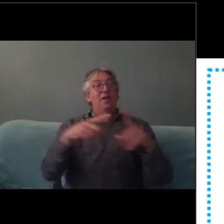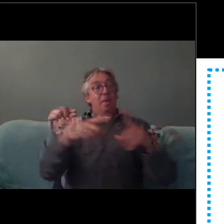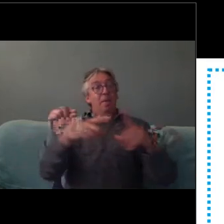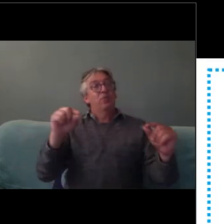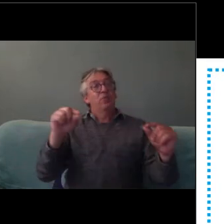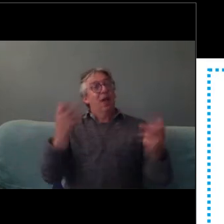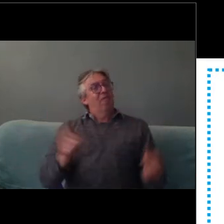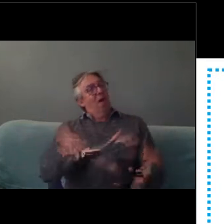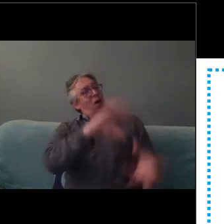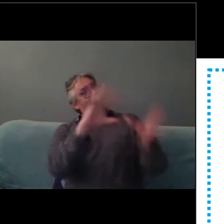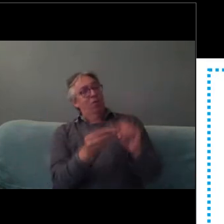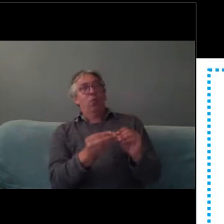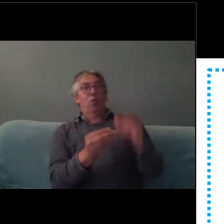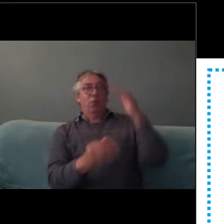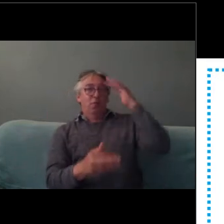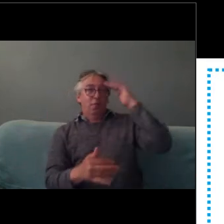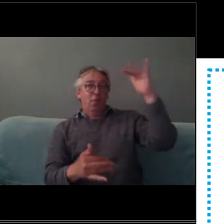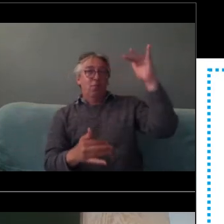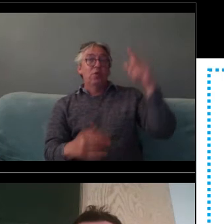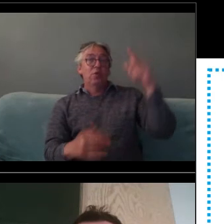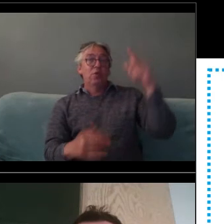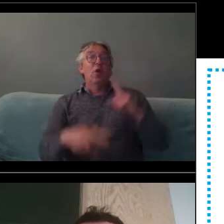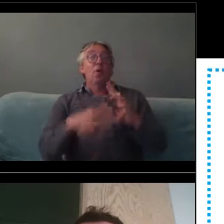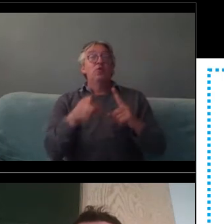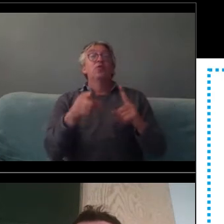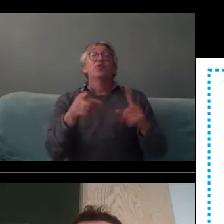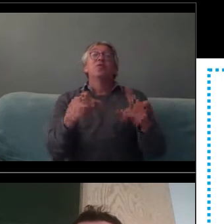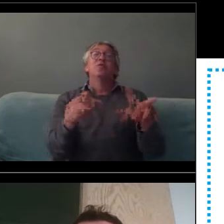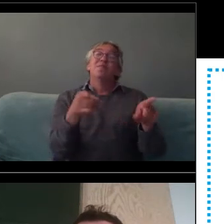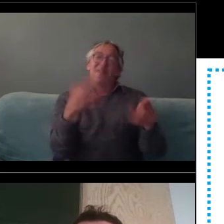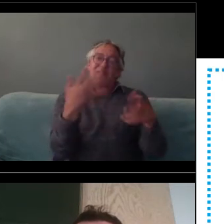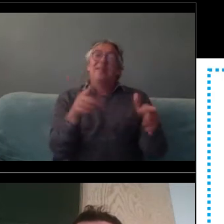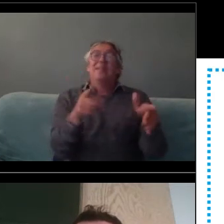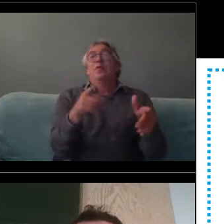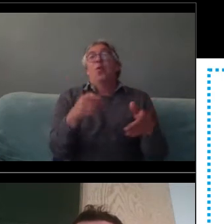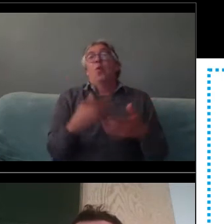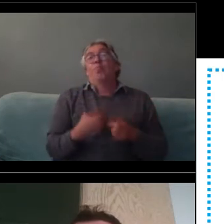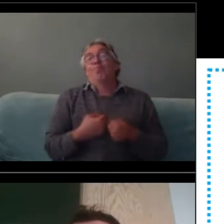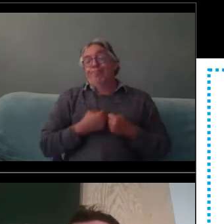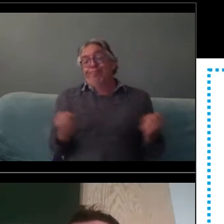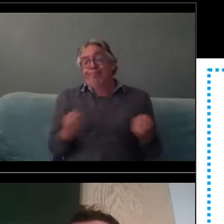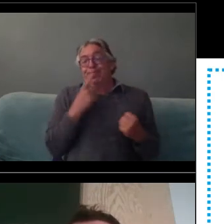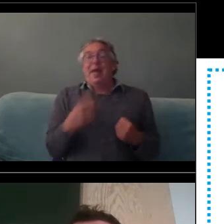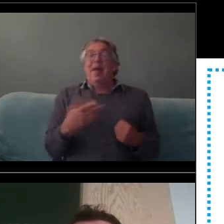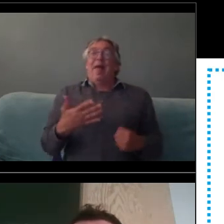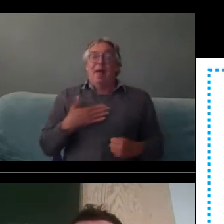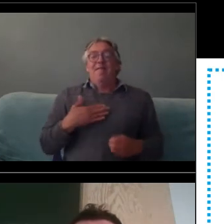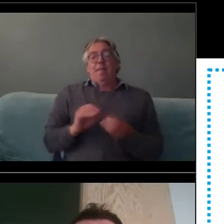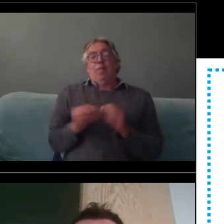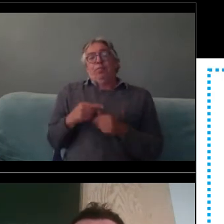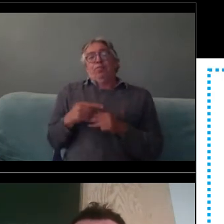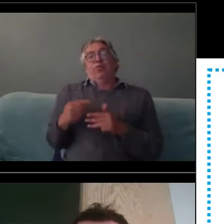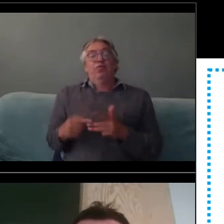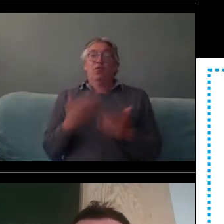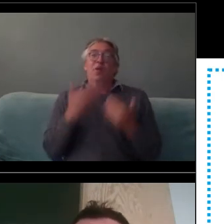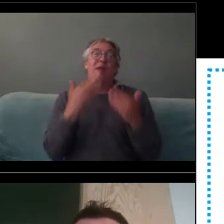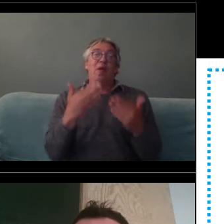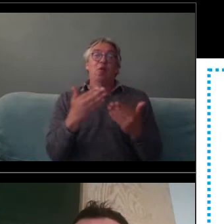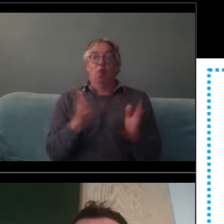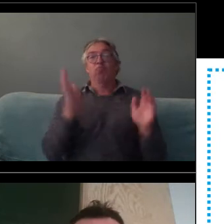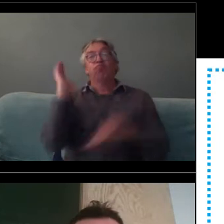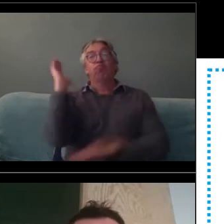being open about some of the remaining challenges you have. So yes, as Konstantinos